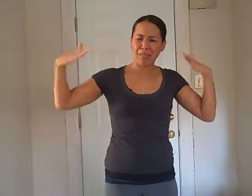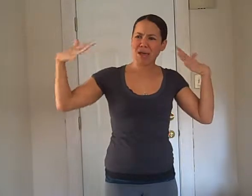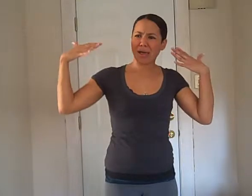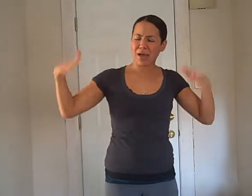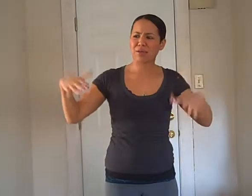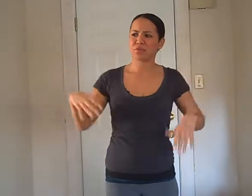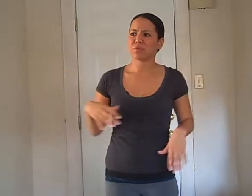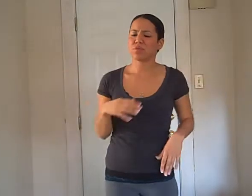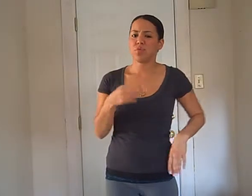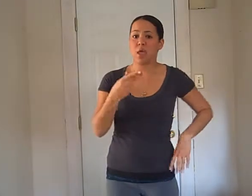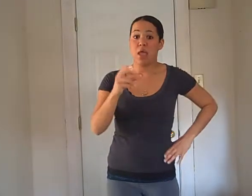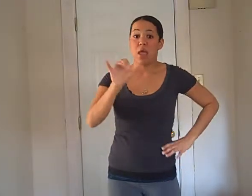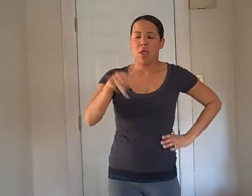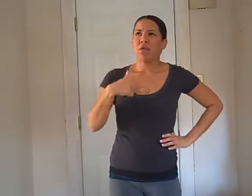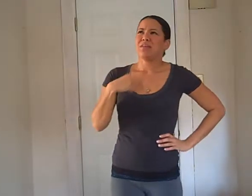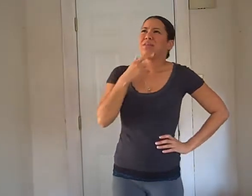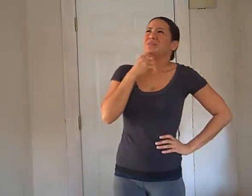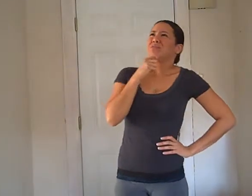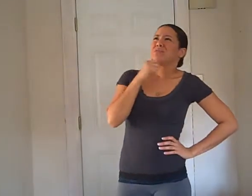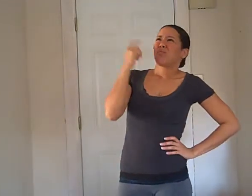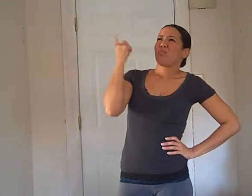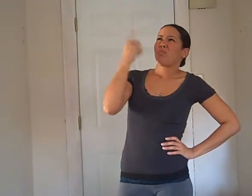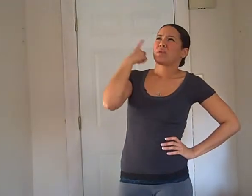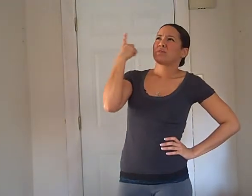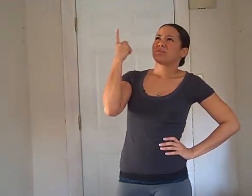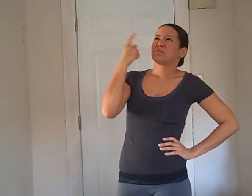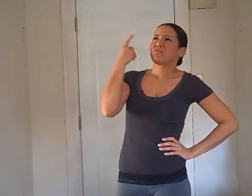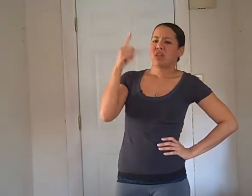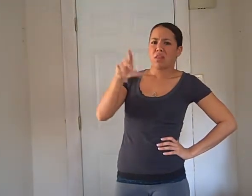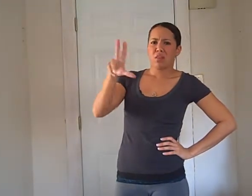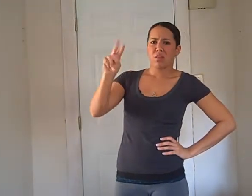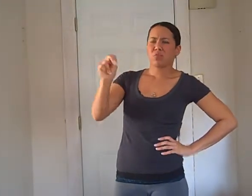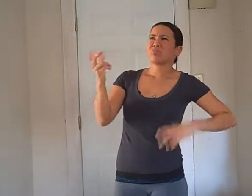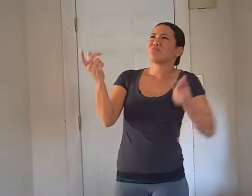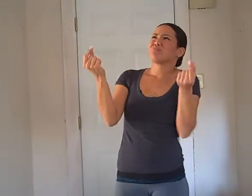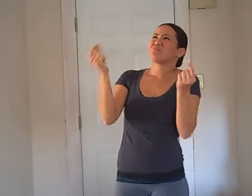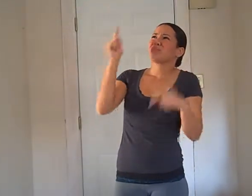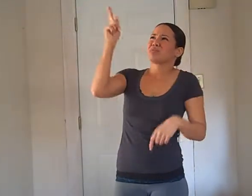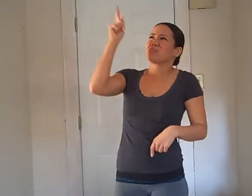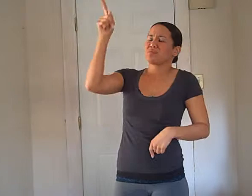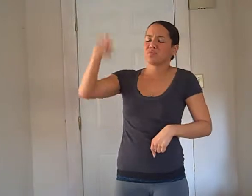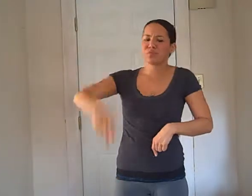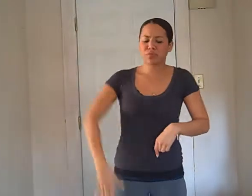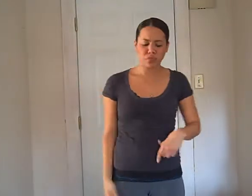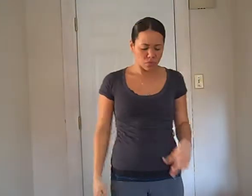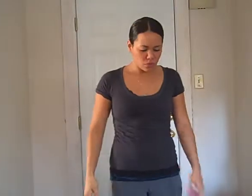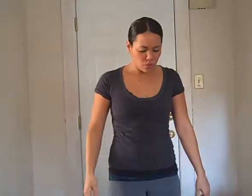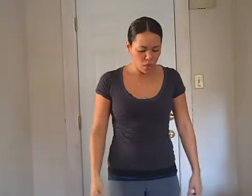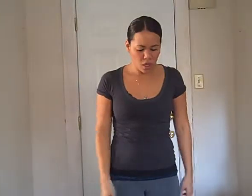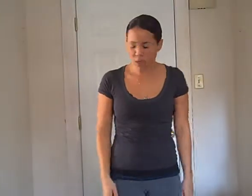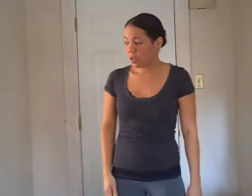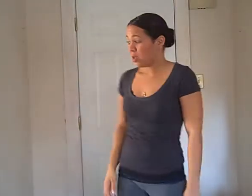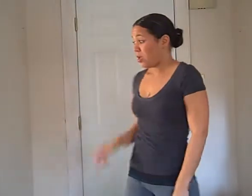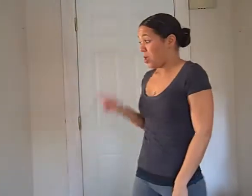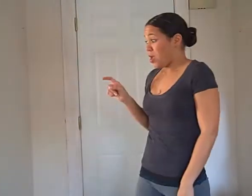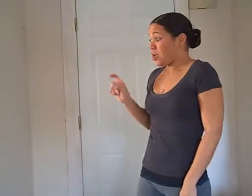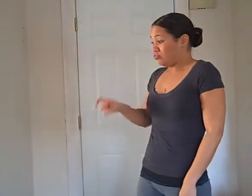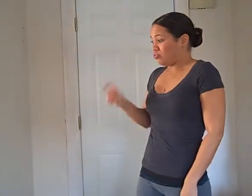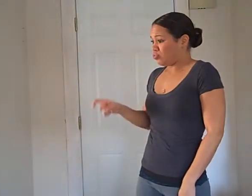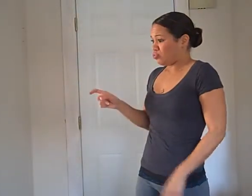what Luna could be doing. You'd better come up, said Xenophilius, still looking extremely uncomfortable, and